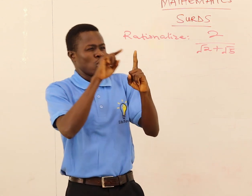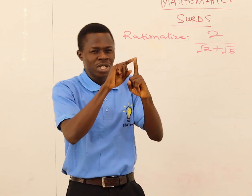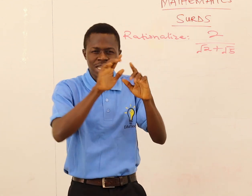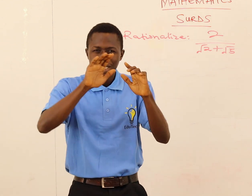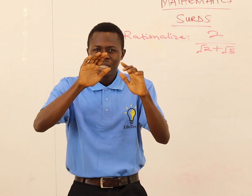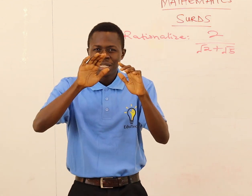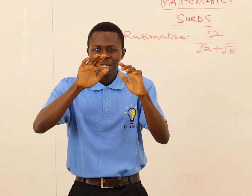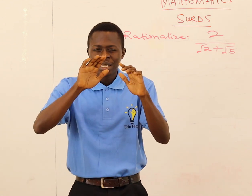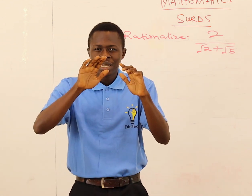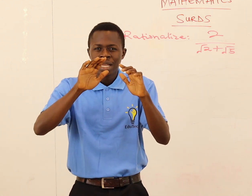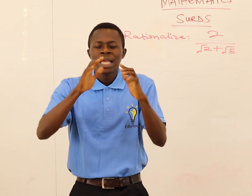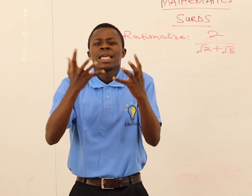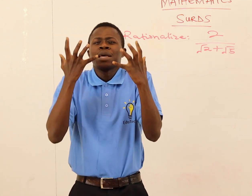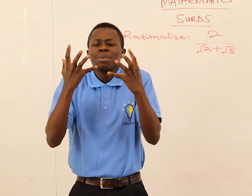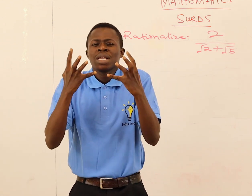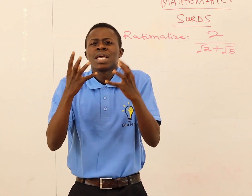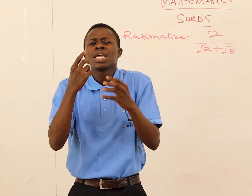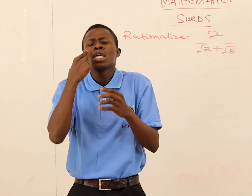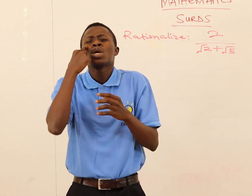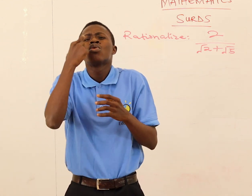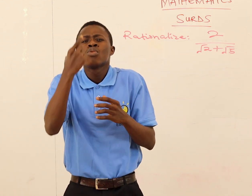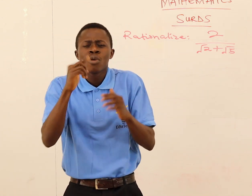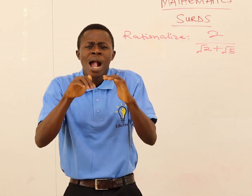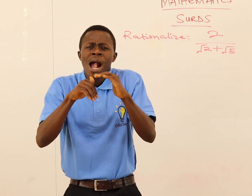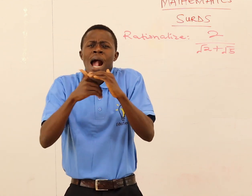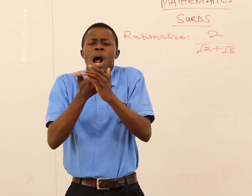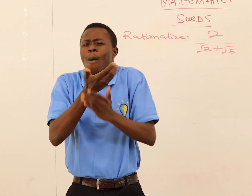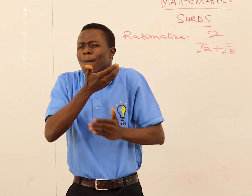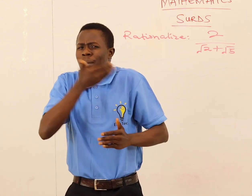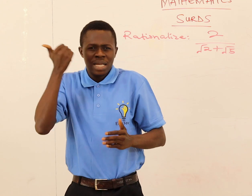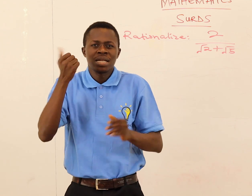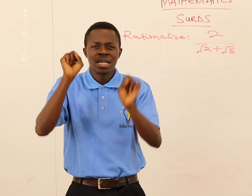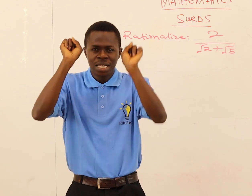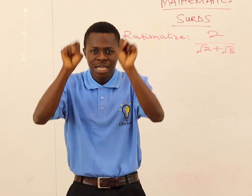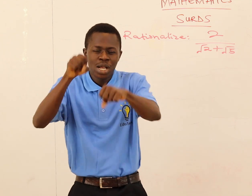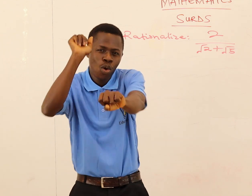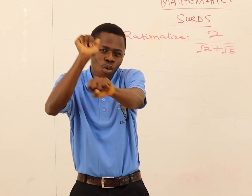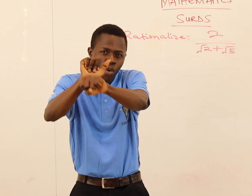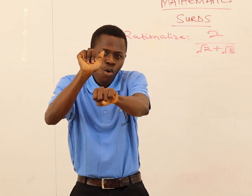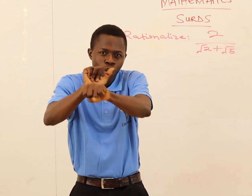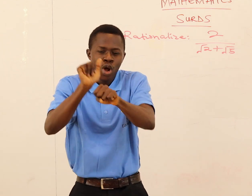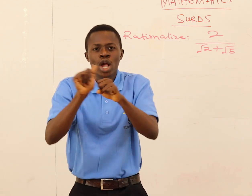our objective is to know how we are going to